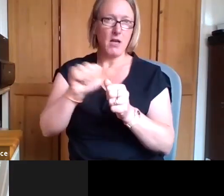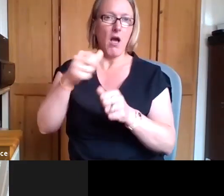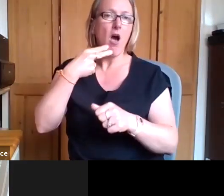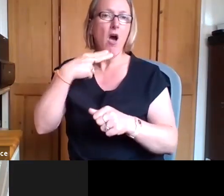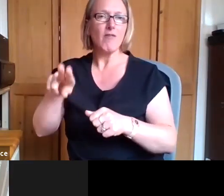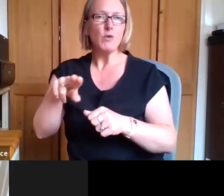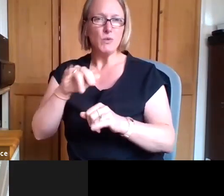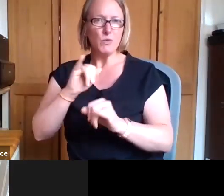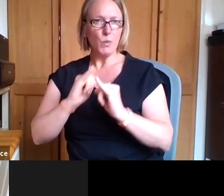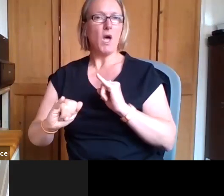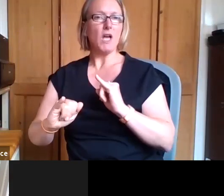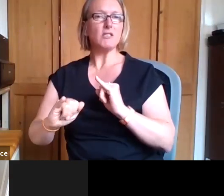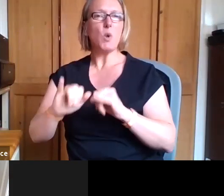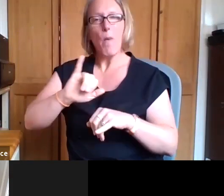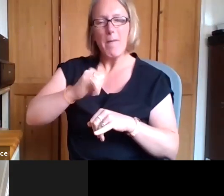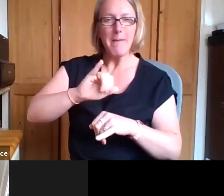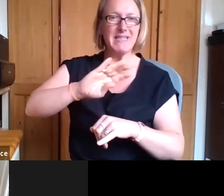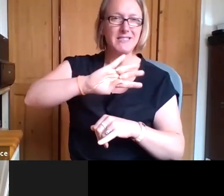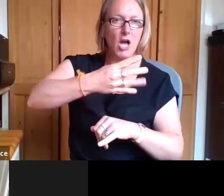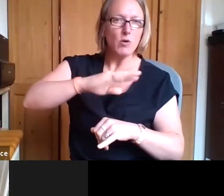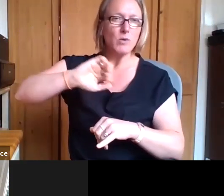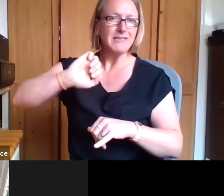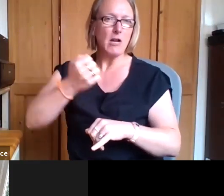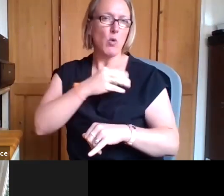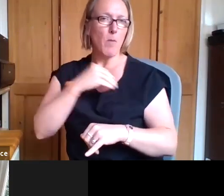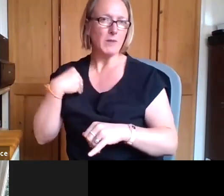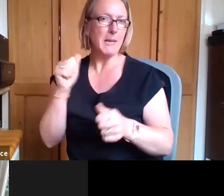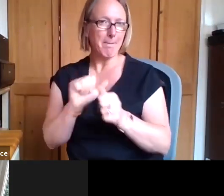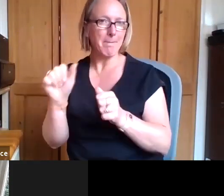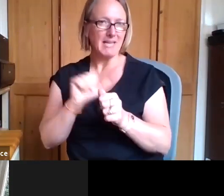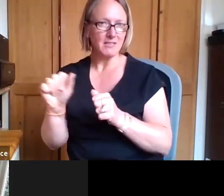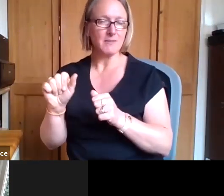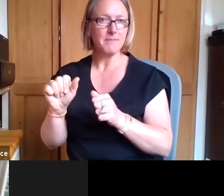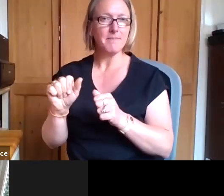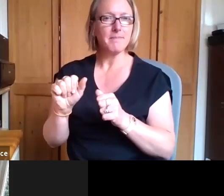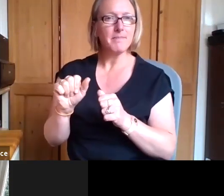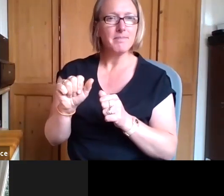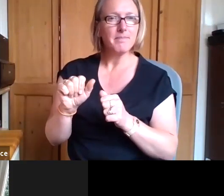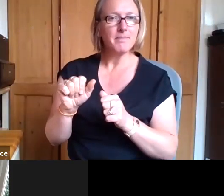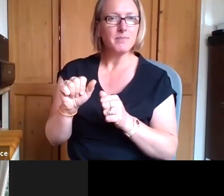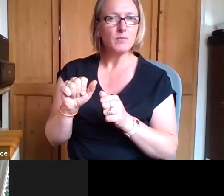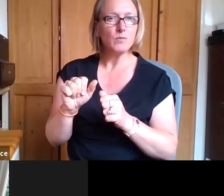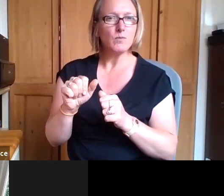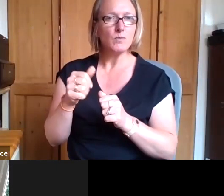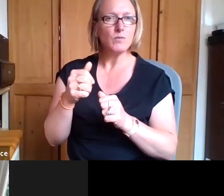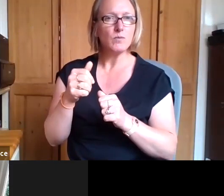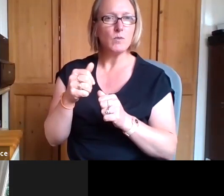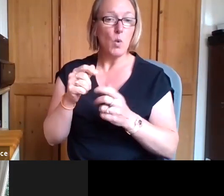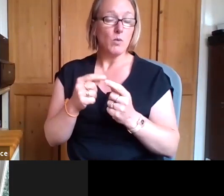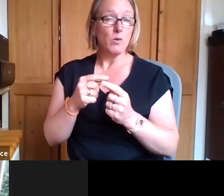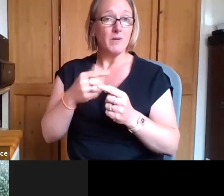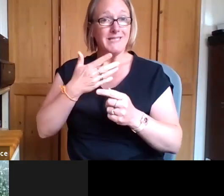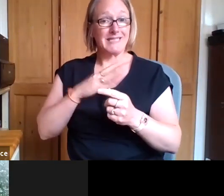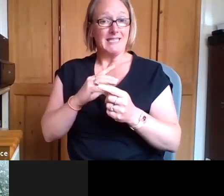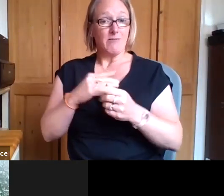around 9, 10 o'clock is the ideal time. Try to be as close to as possible to the window as well, so that you